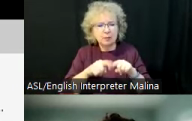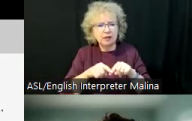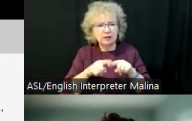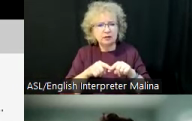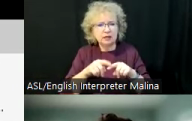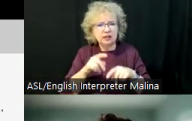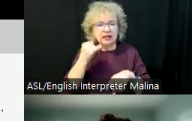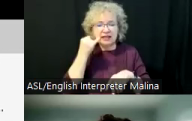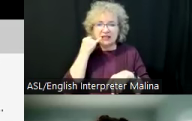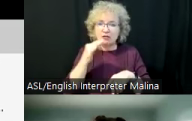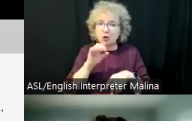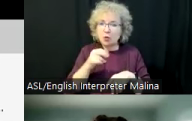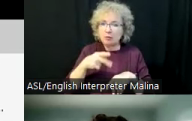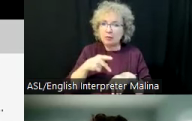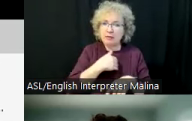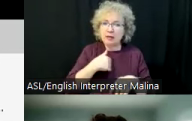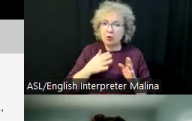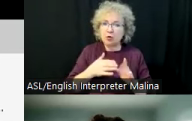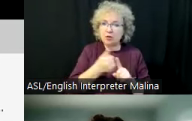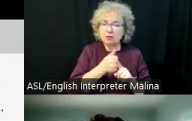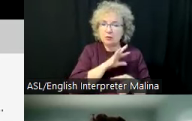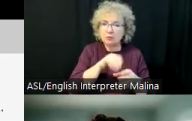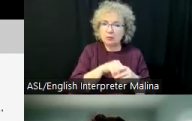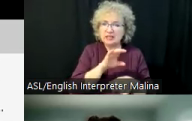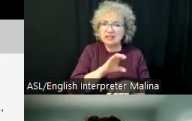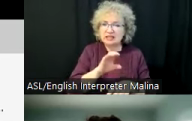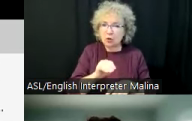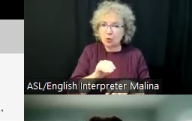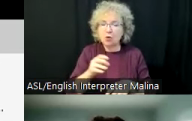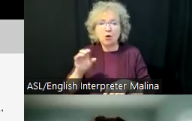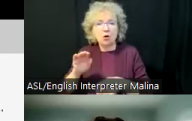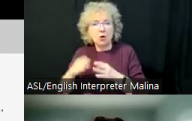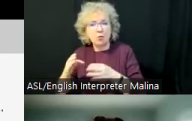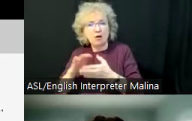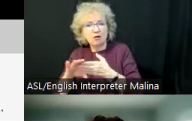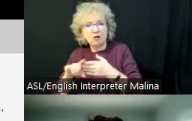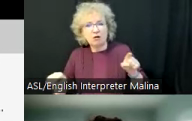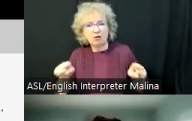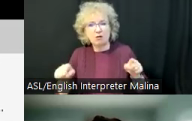OHP member is part of a CCO or the open card program.